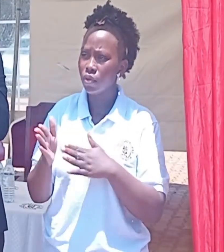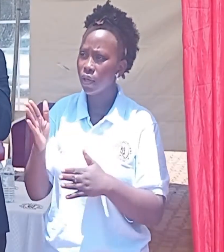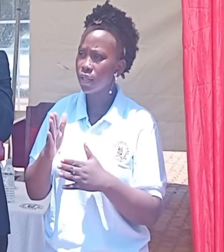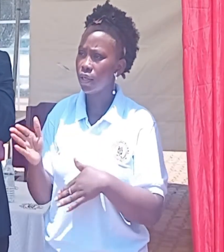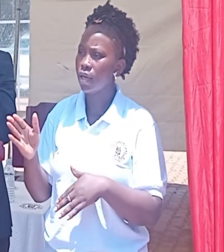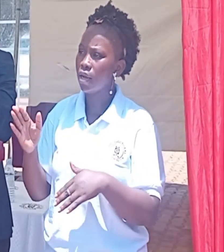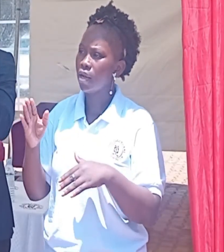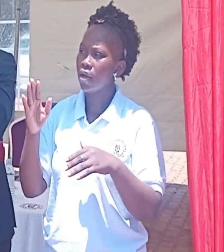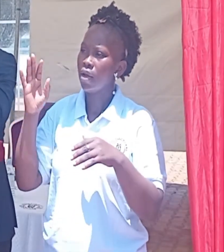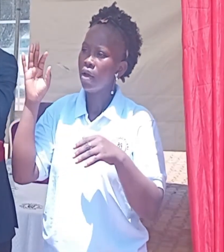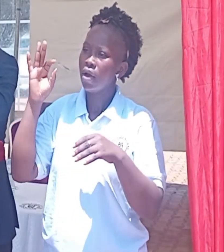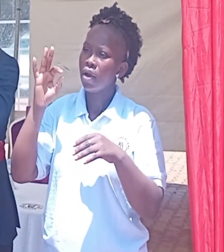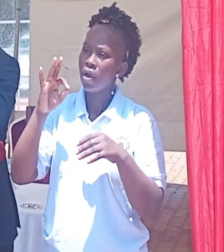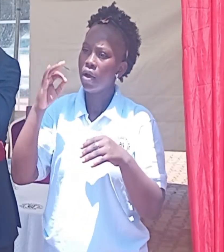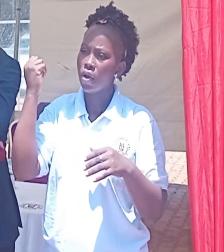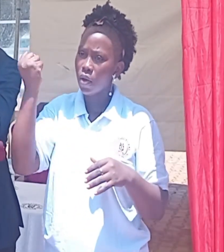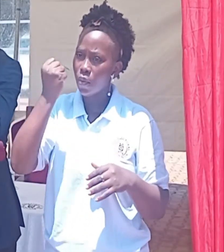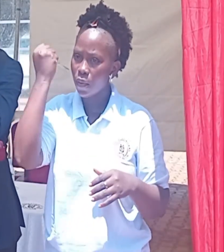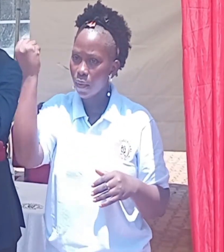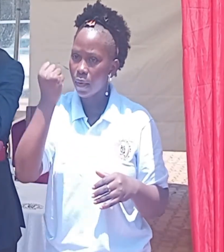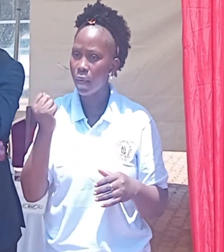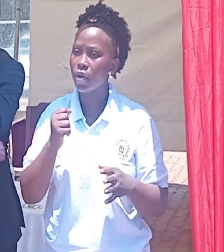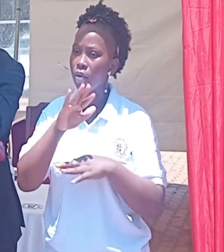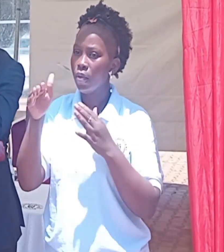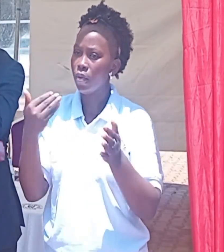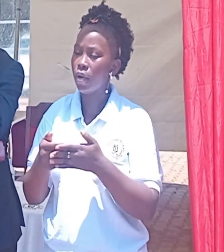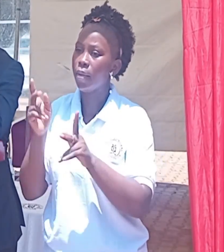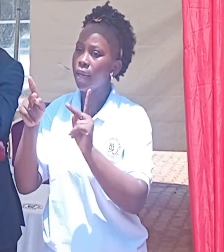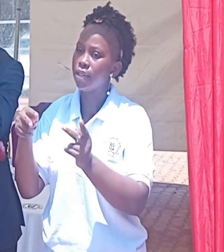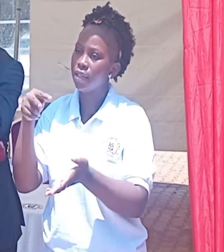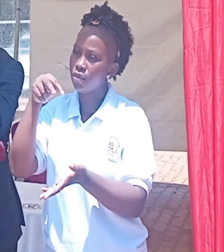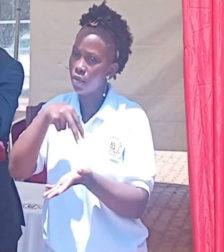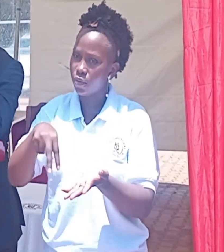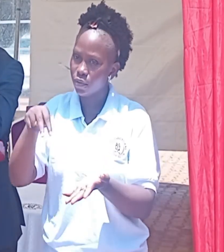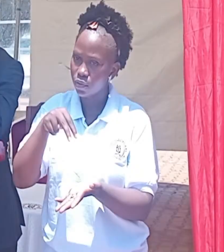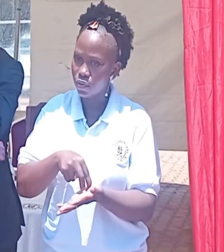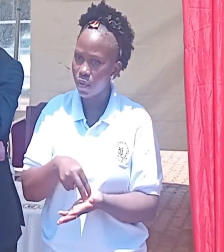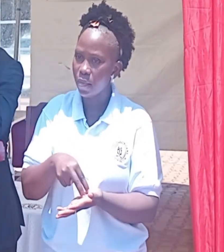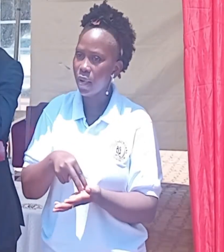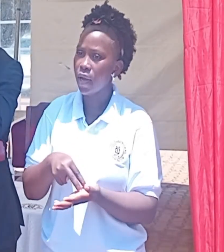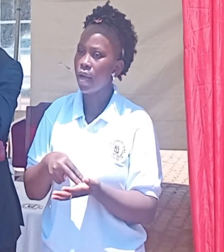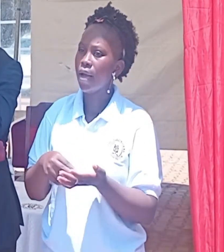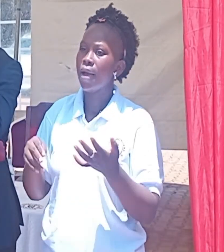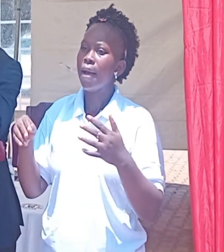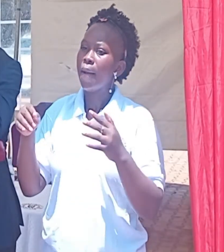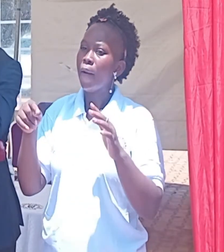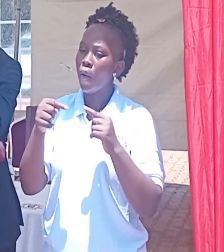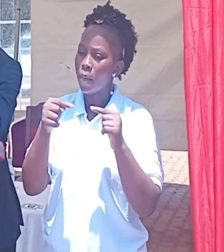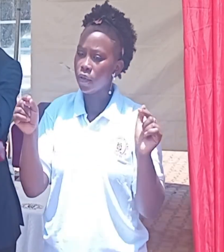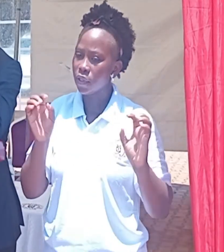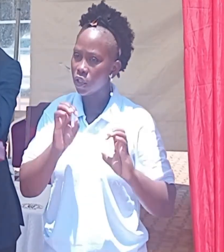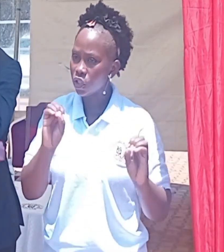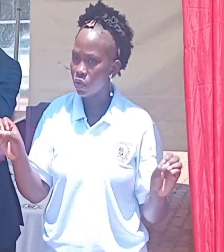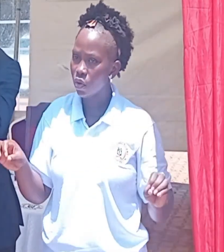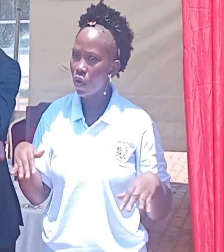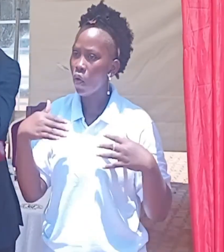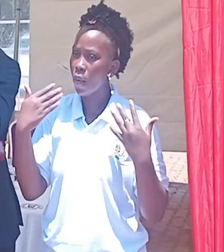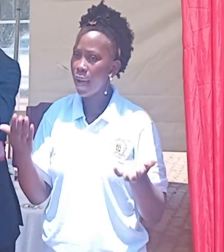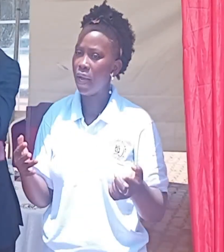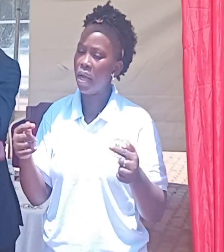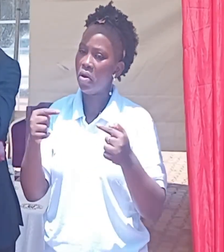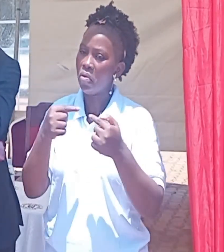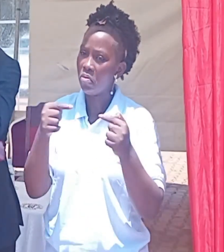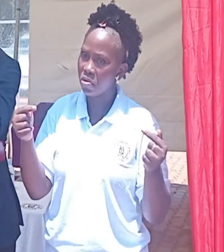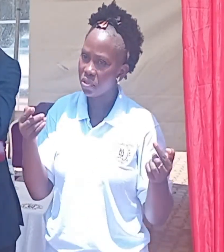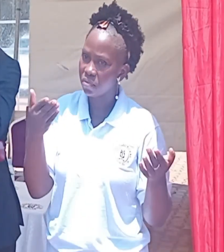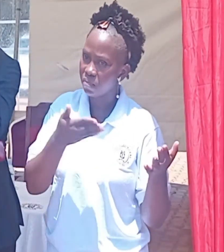obululu kwegamba oyo yenna amaze okusunsulwamu nga tawakanyiziddwa oba nga